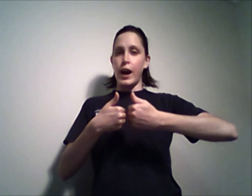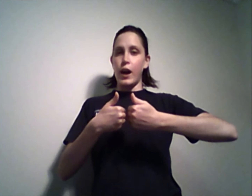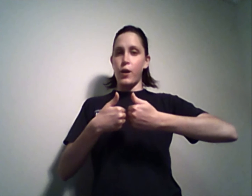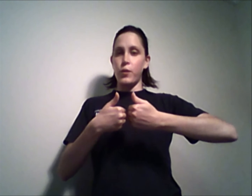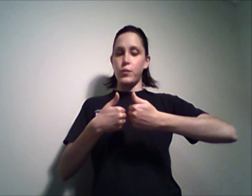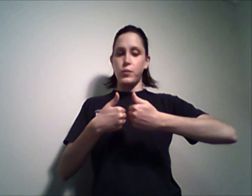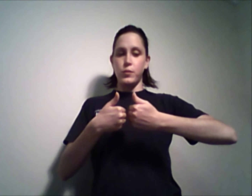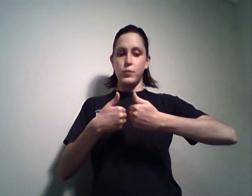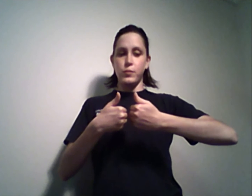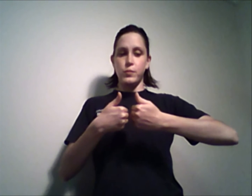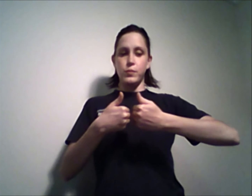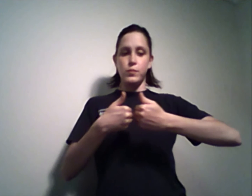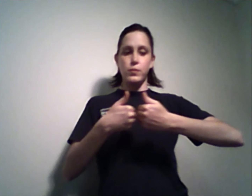How.